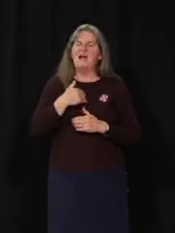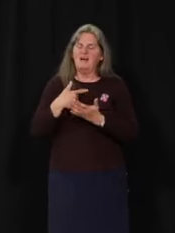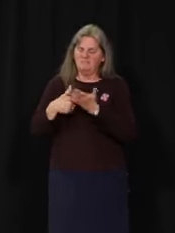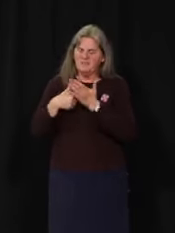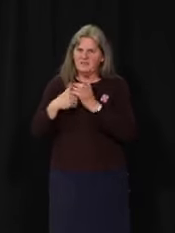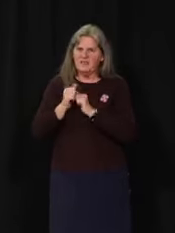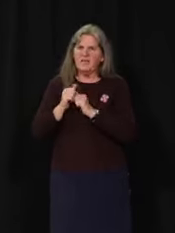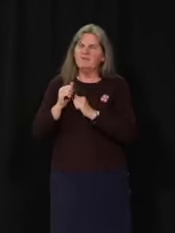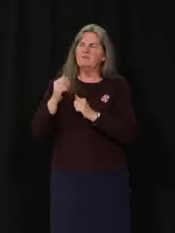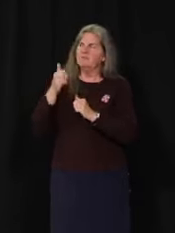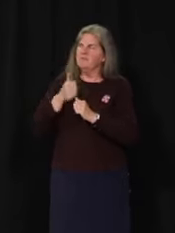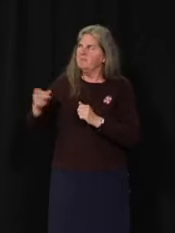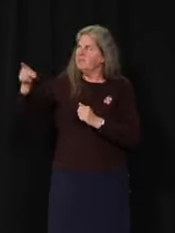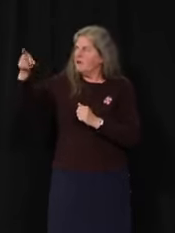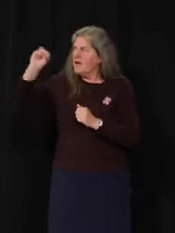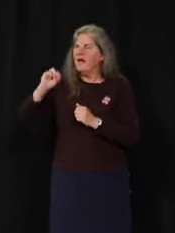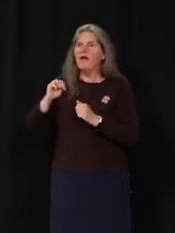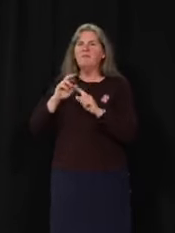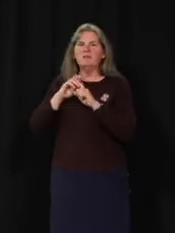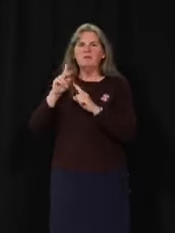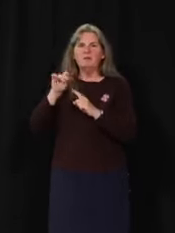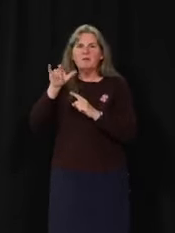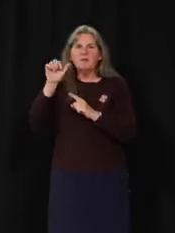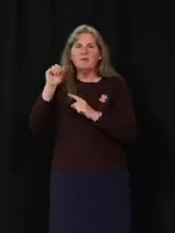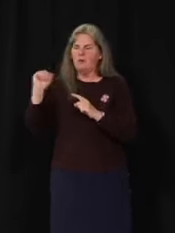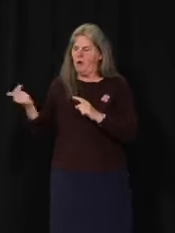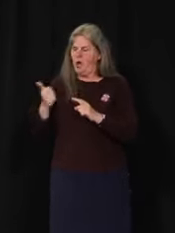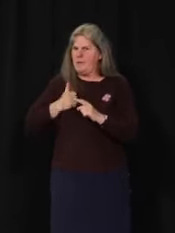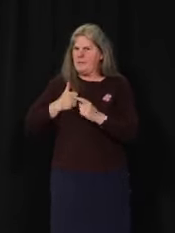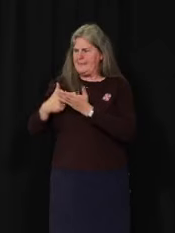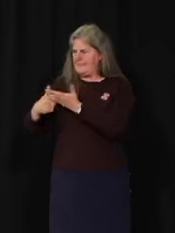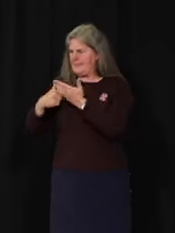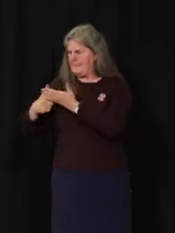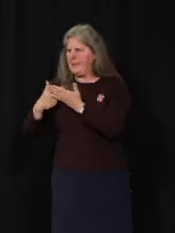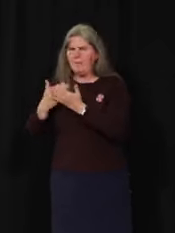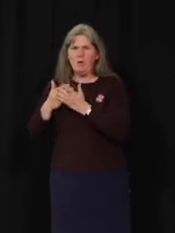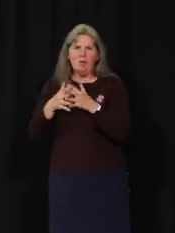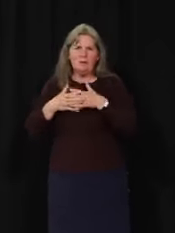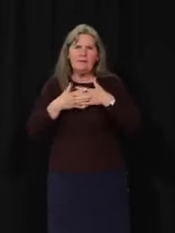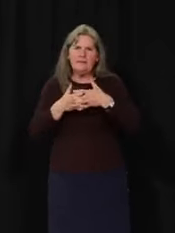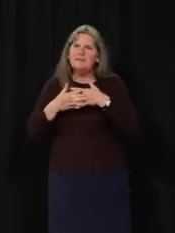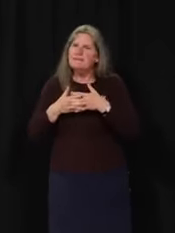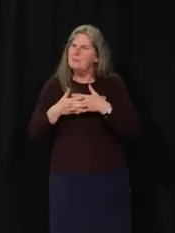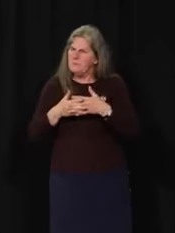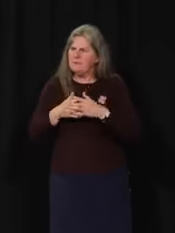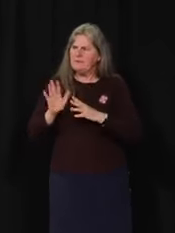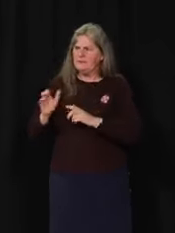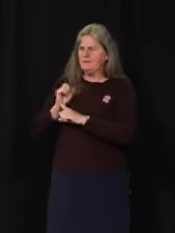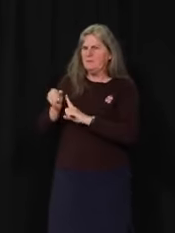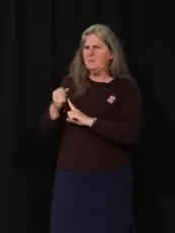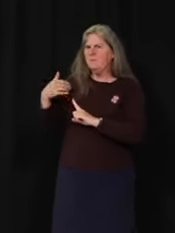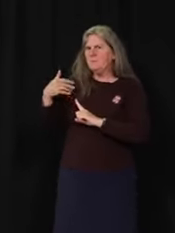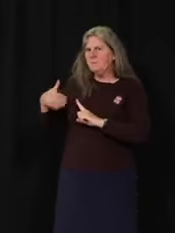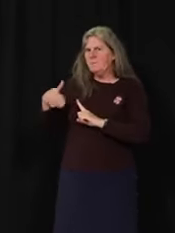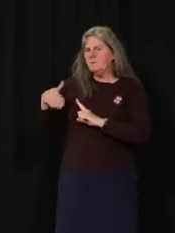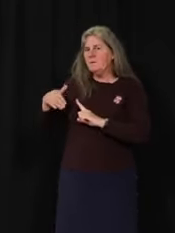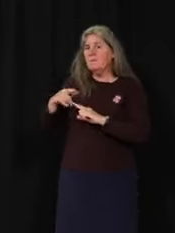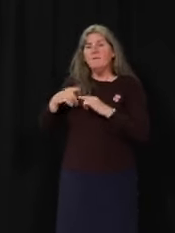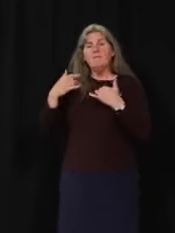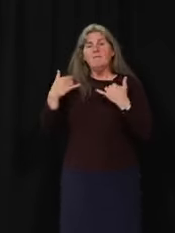Prime Minister, Deputy Prime Minister, and the Premiers about the states and where they are. But for